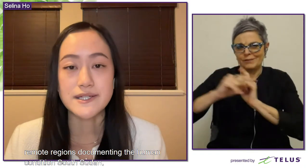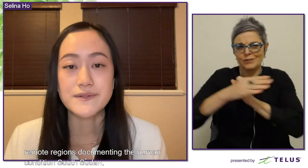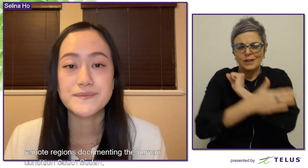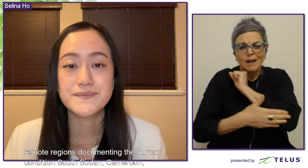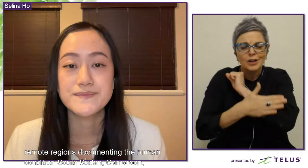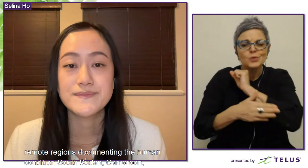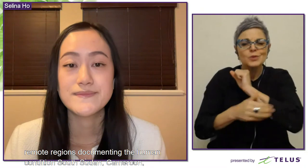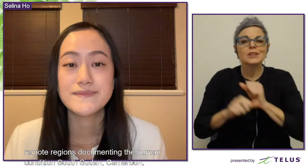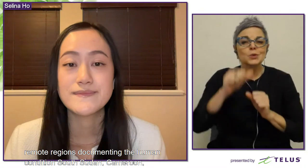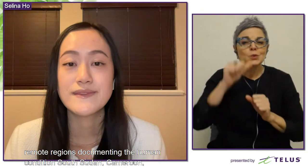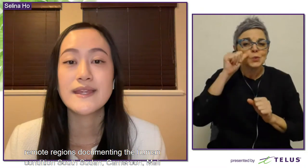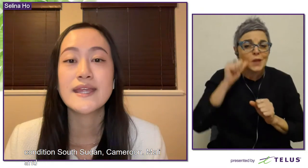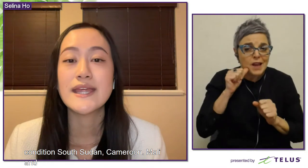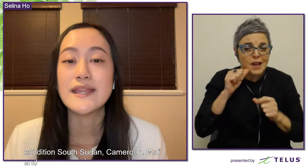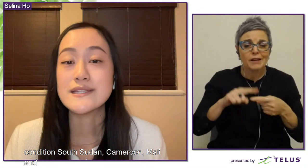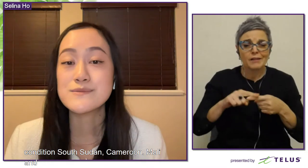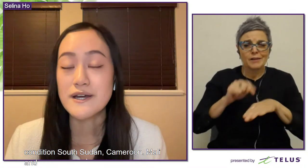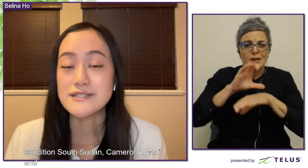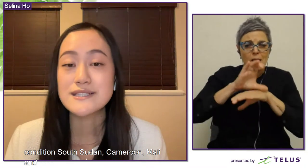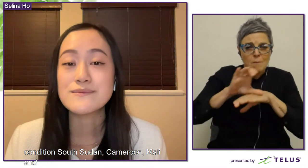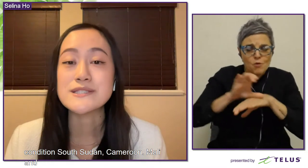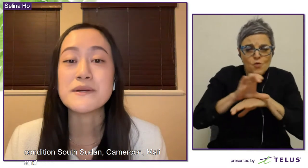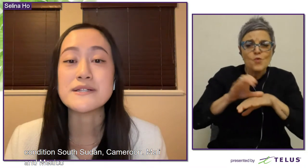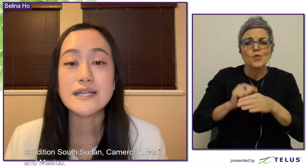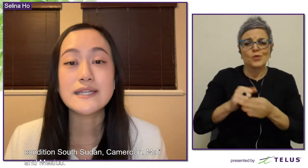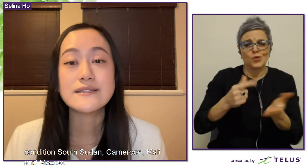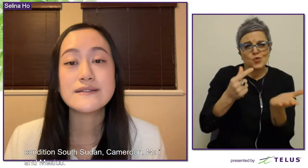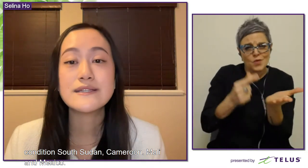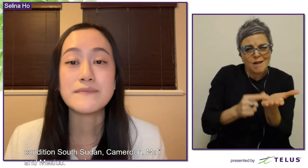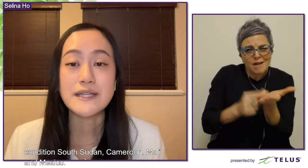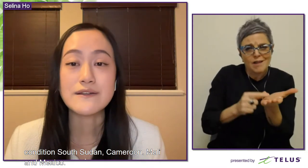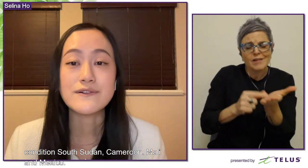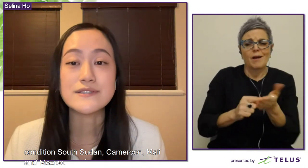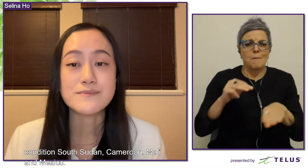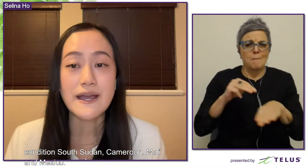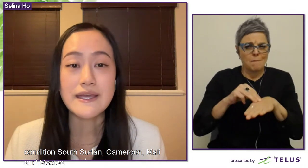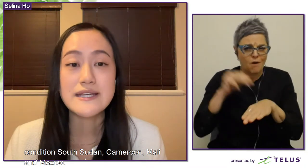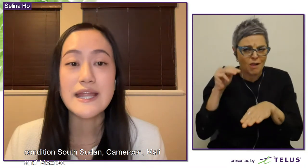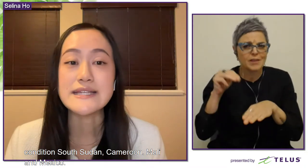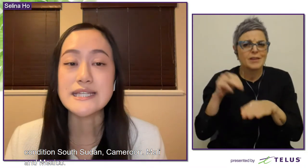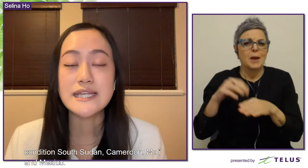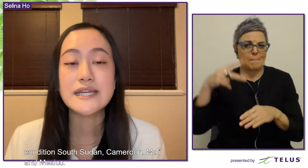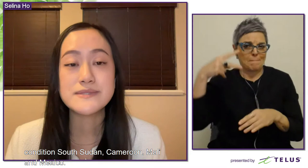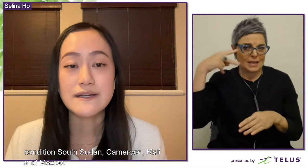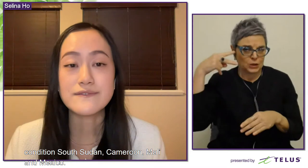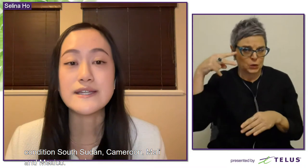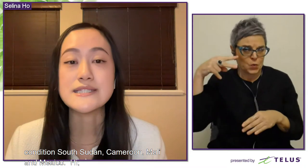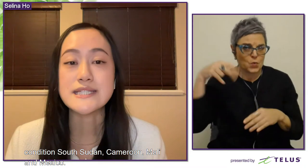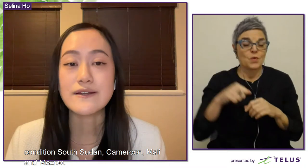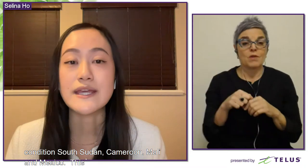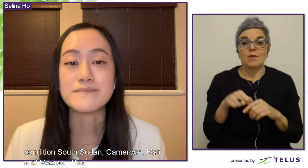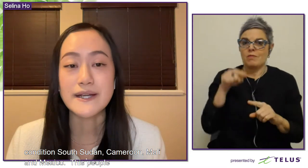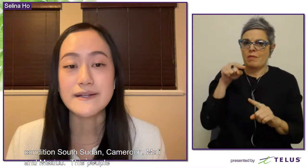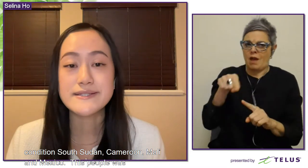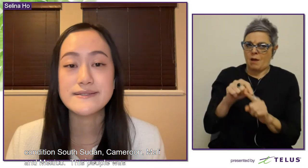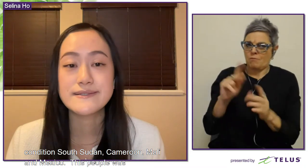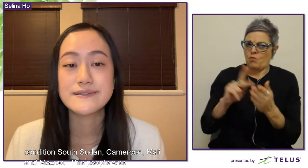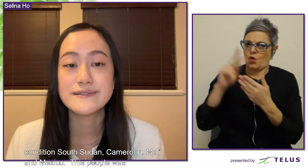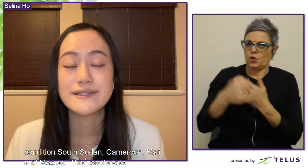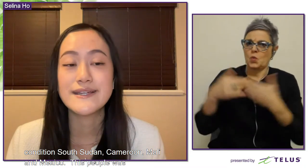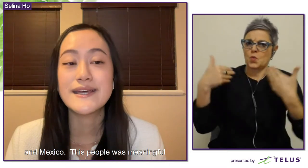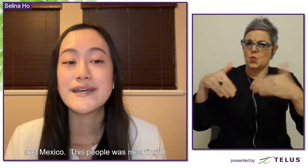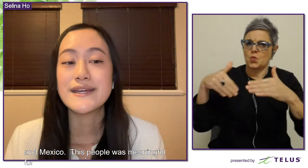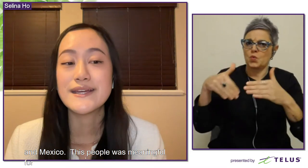and Mexico. This project was particularly meaningful to Brian, as he himself is hearing impaired.